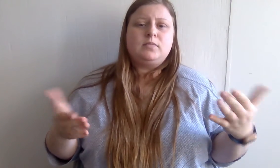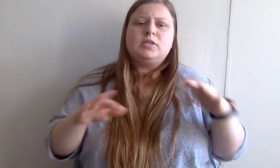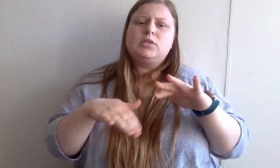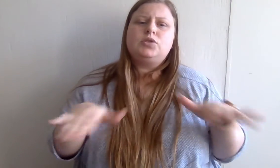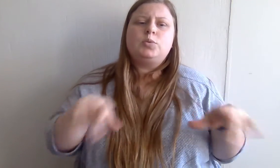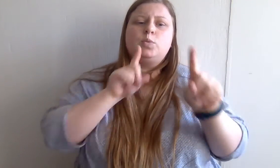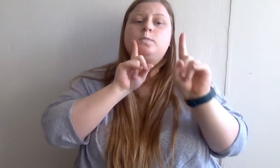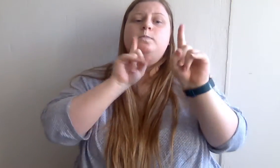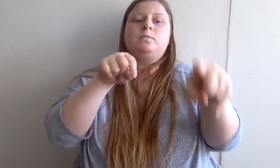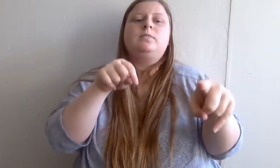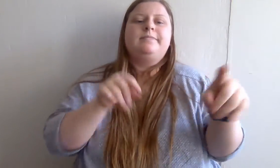things.